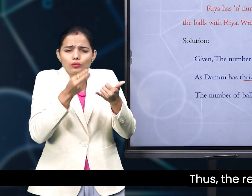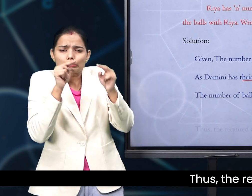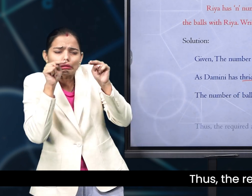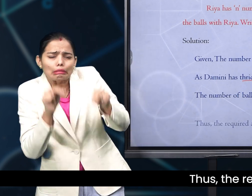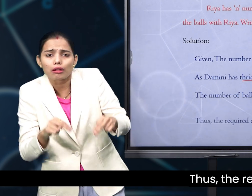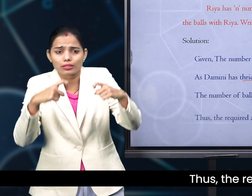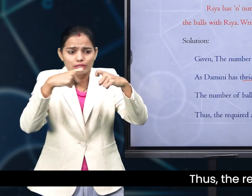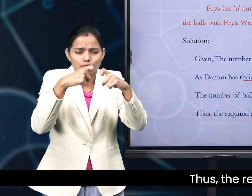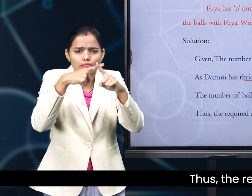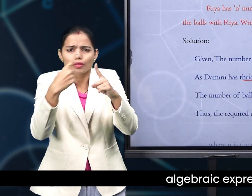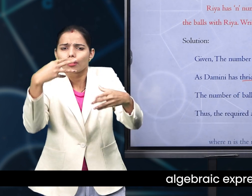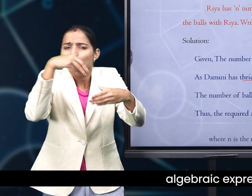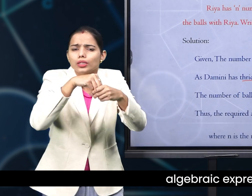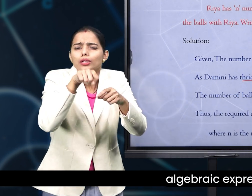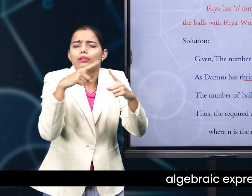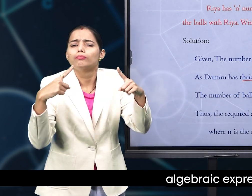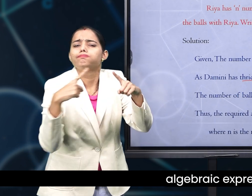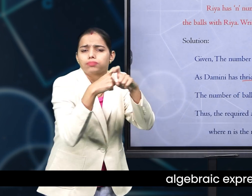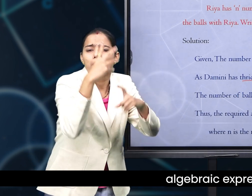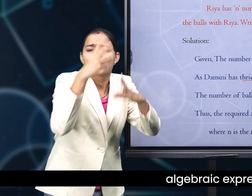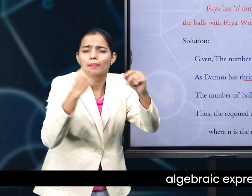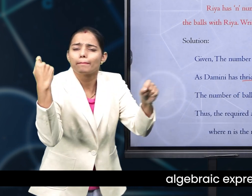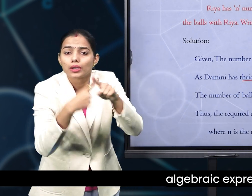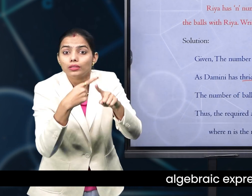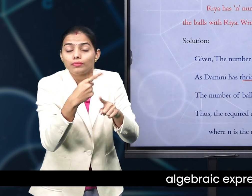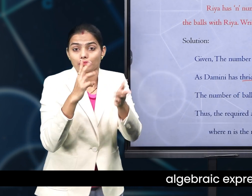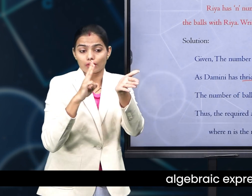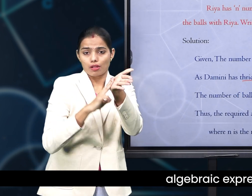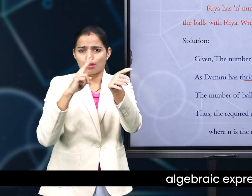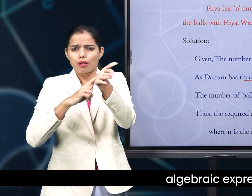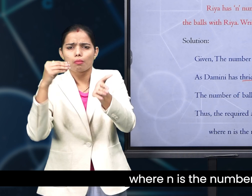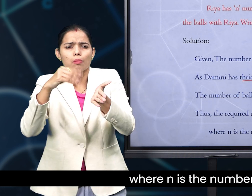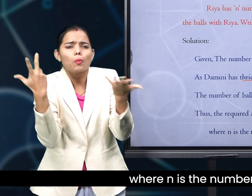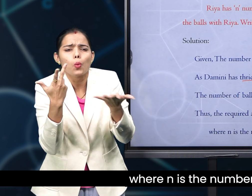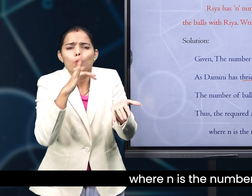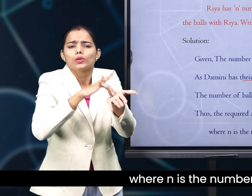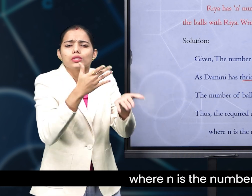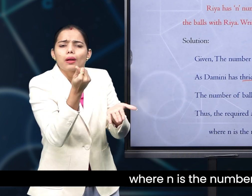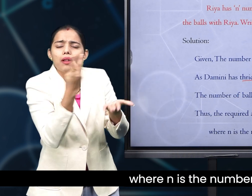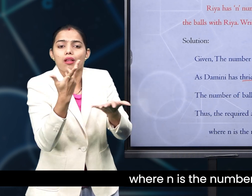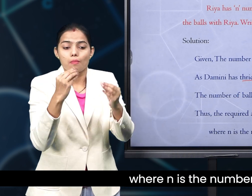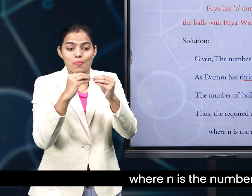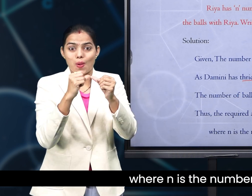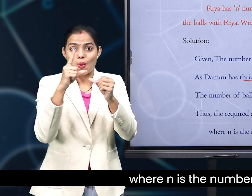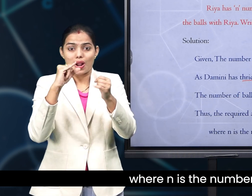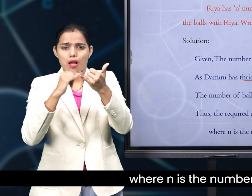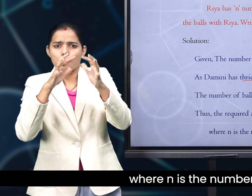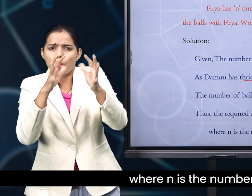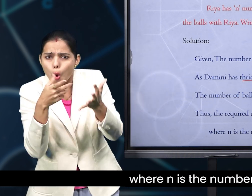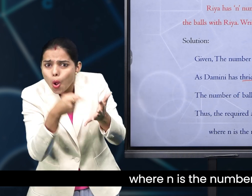Thus, the required algebraic expression is 3n, where n is the number of balls with Riya.